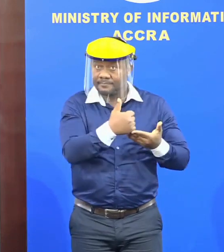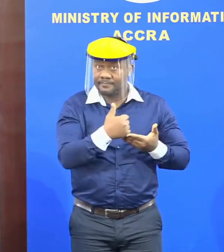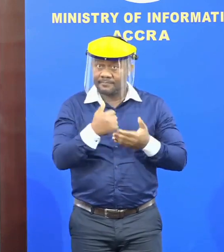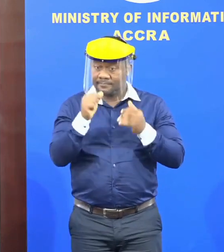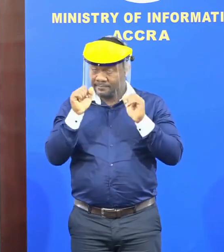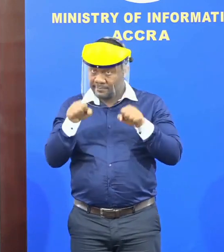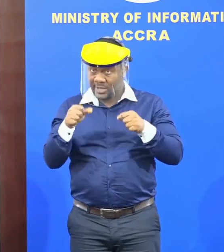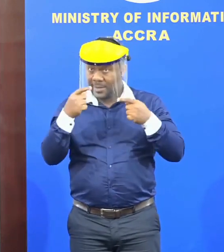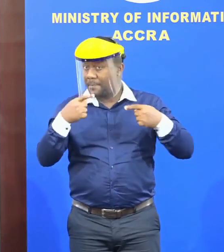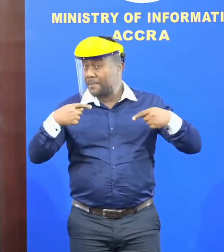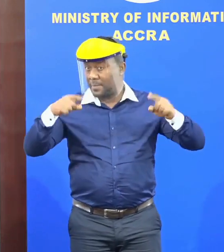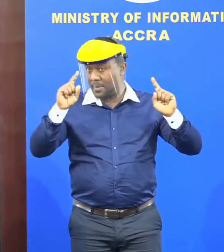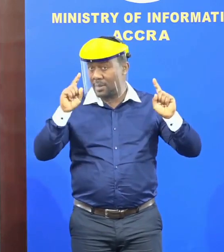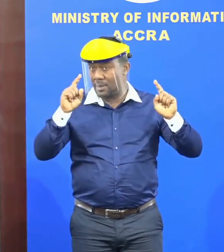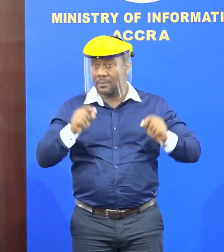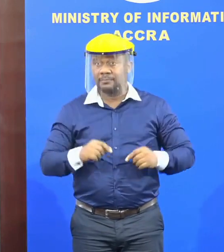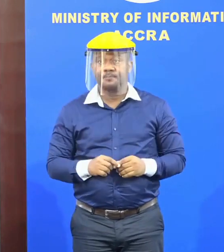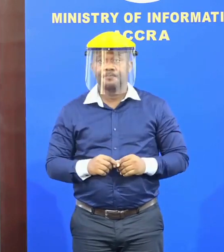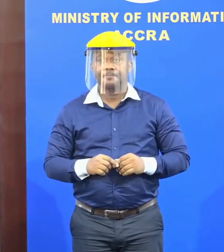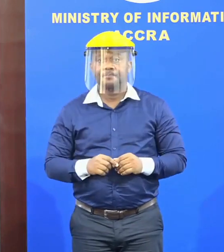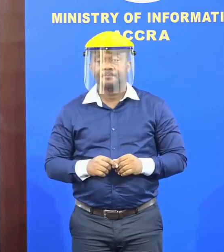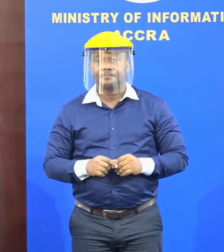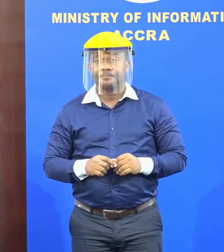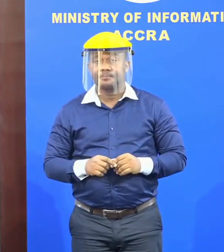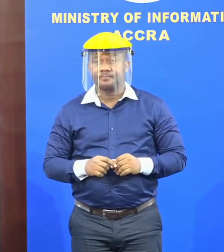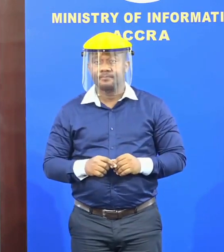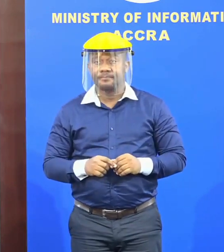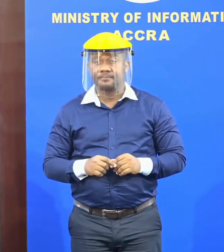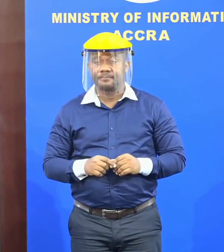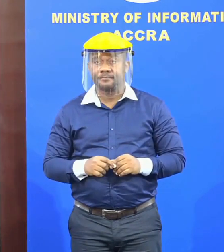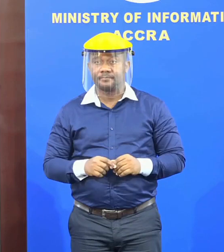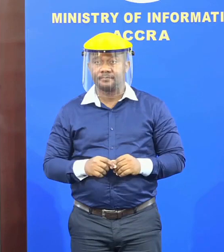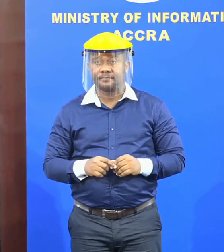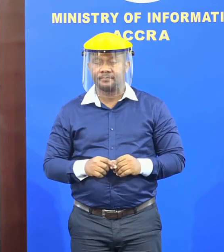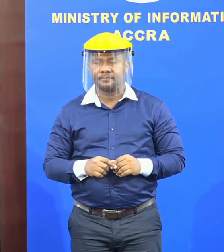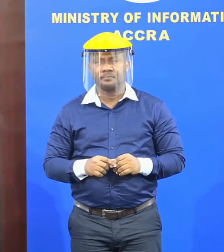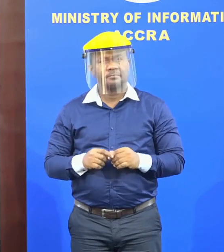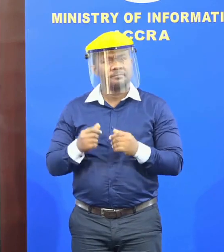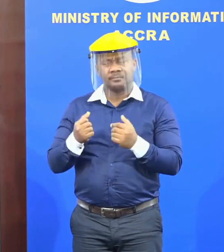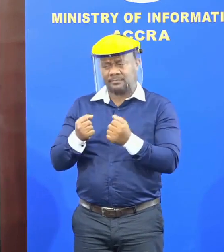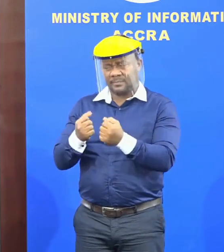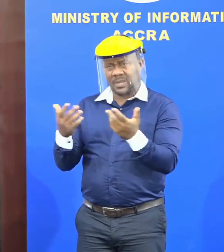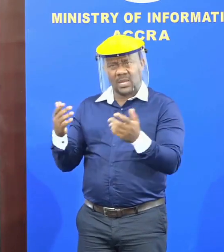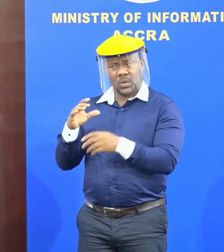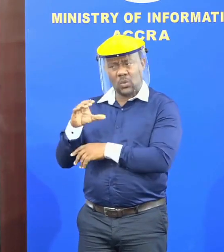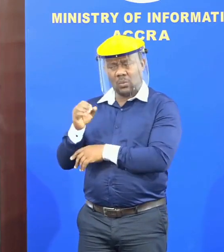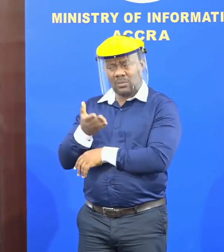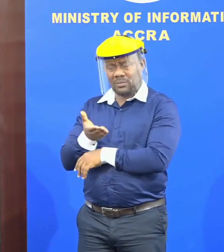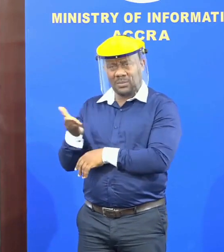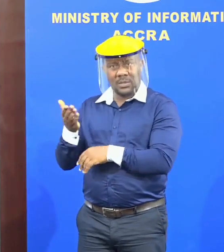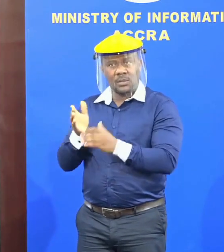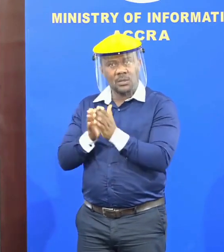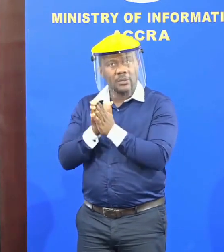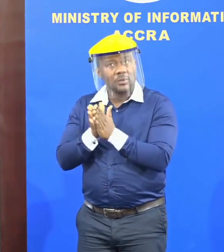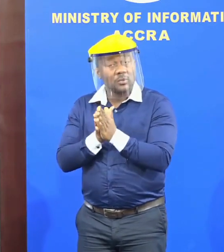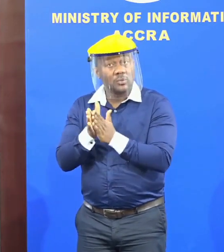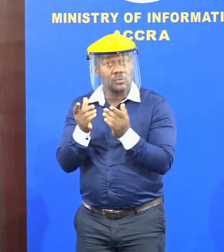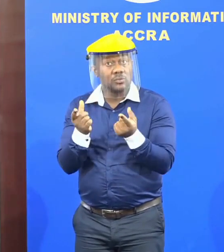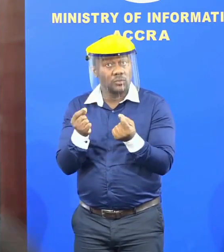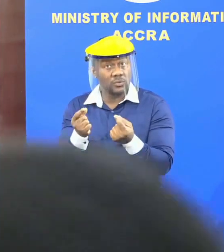set targets we've set for ourselves. But most processors or companies who are interested